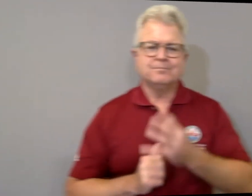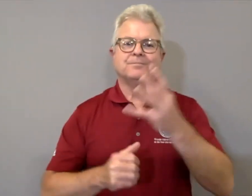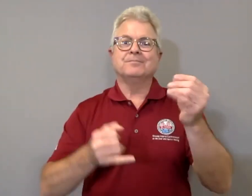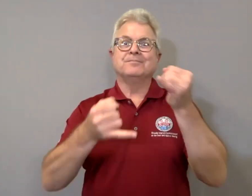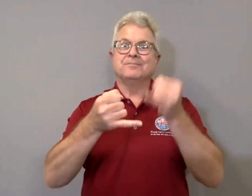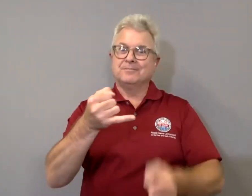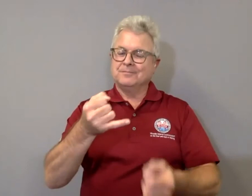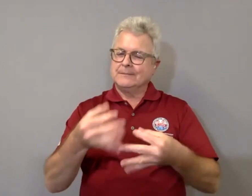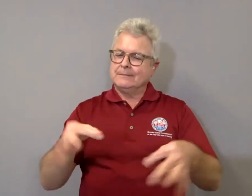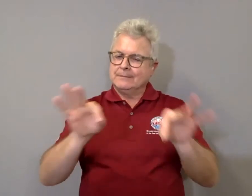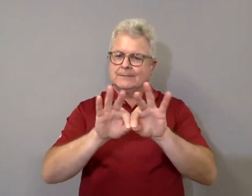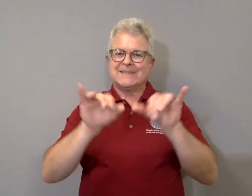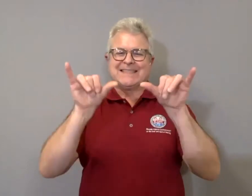option.